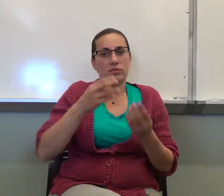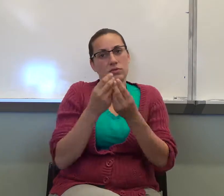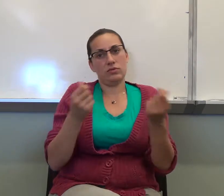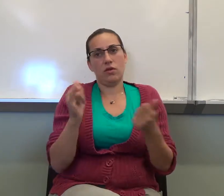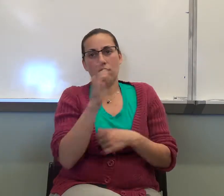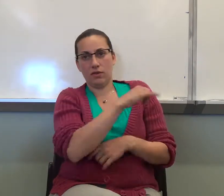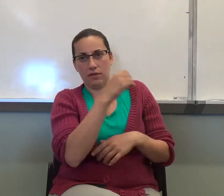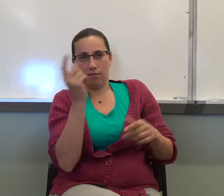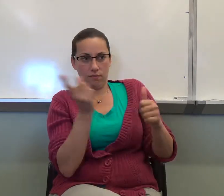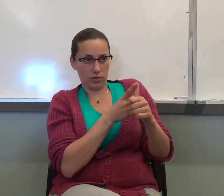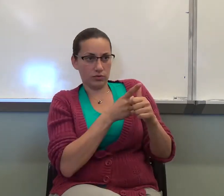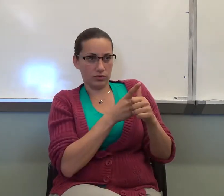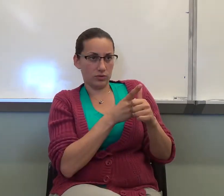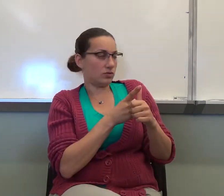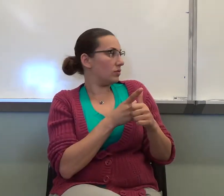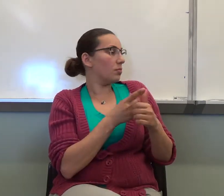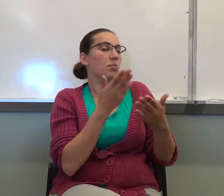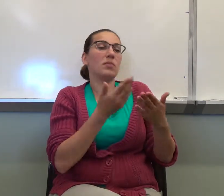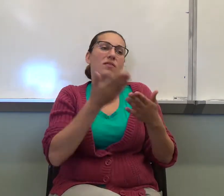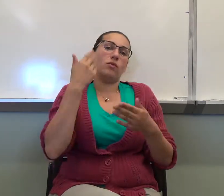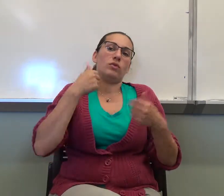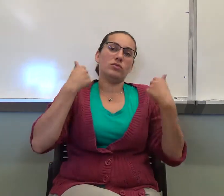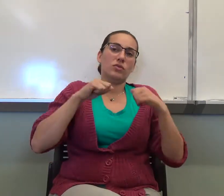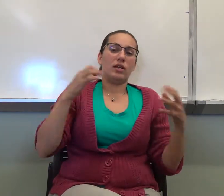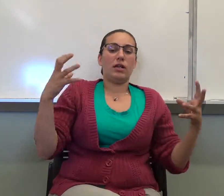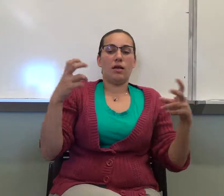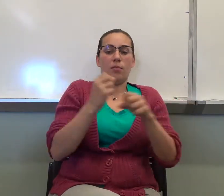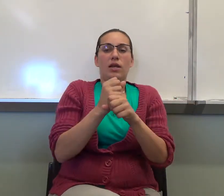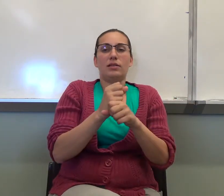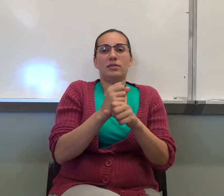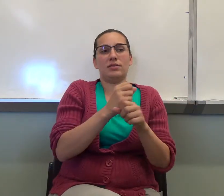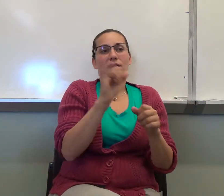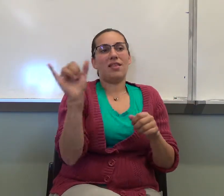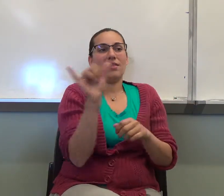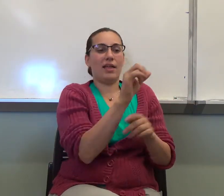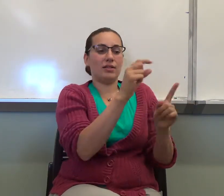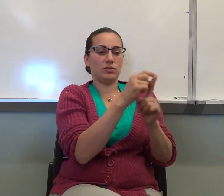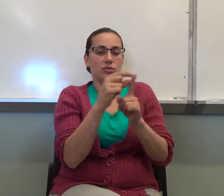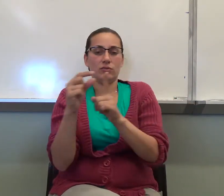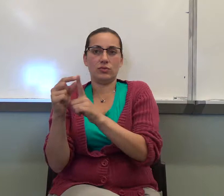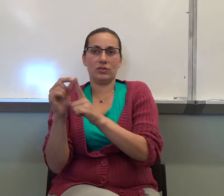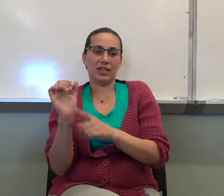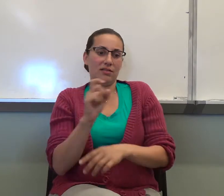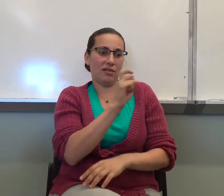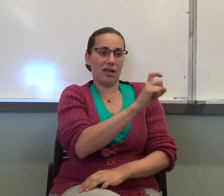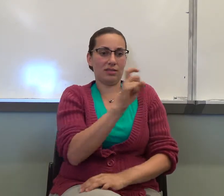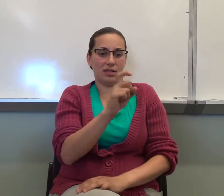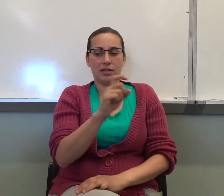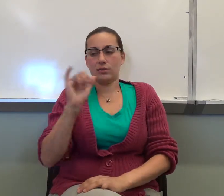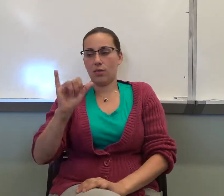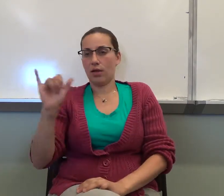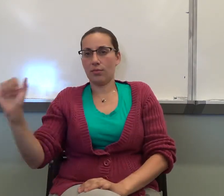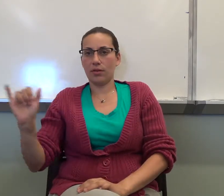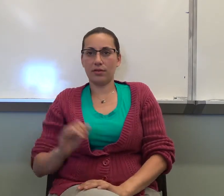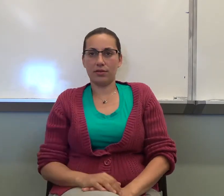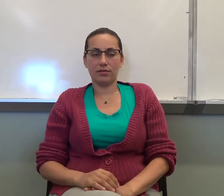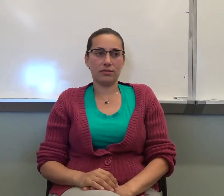arithmetic before you can combine the like terms. The like terms are these two and these two. All right, so we got a minus